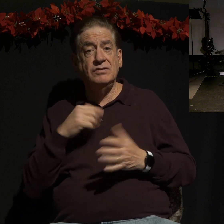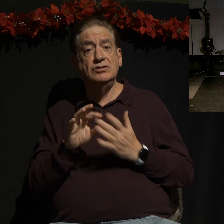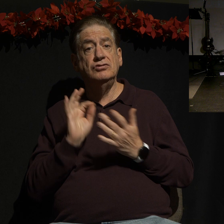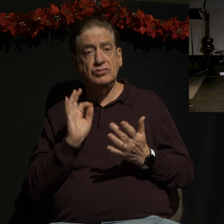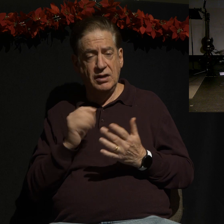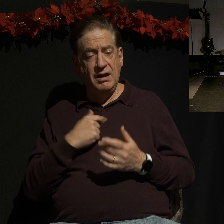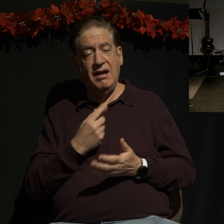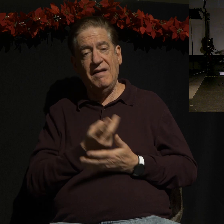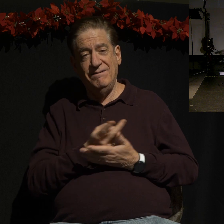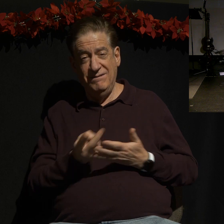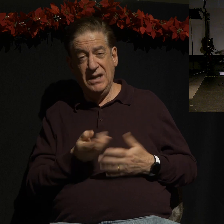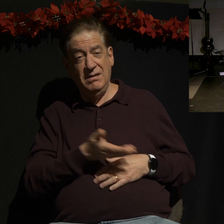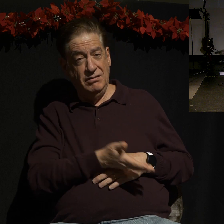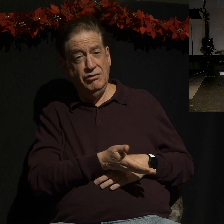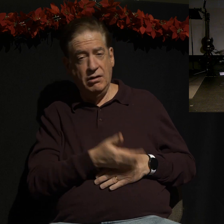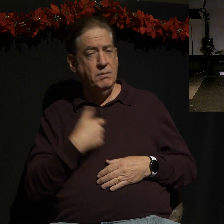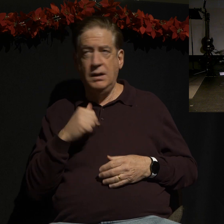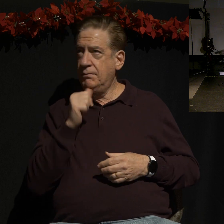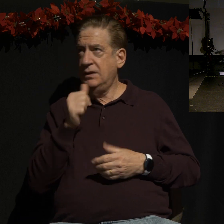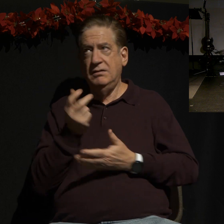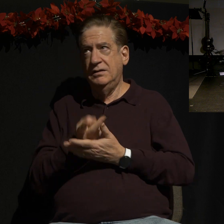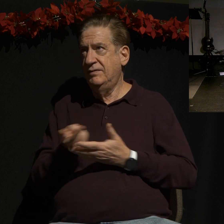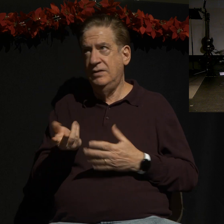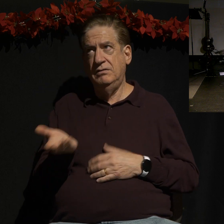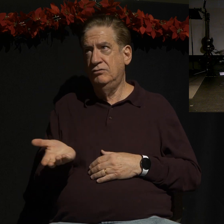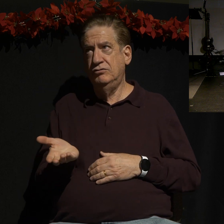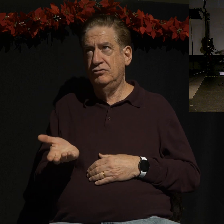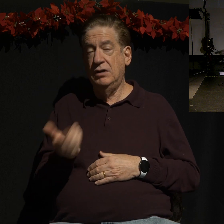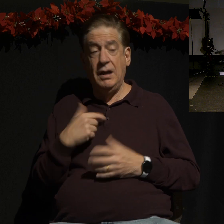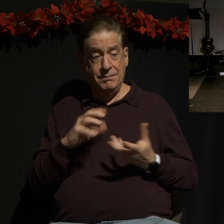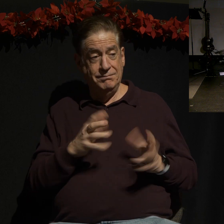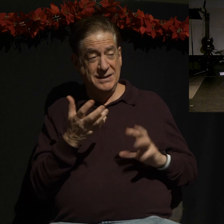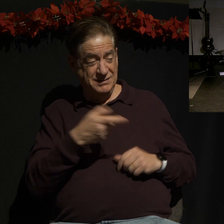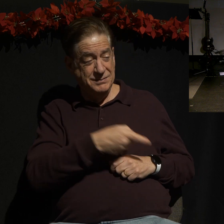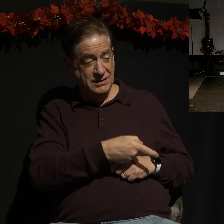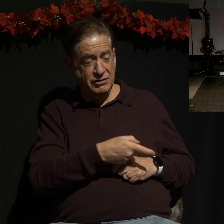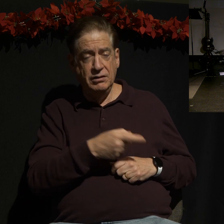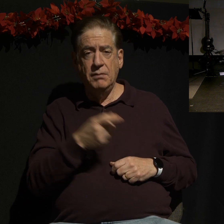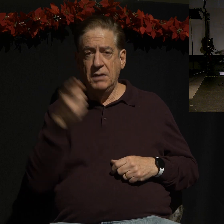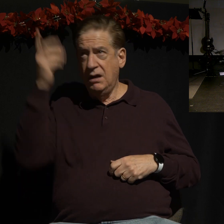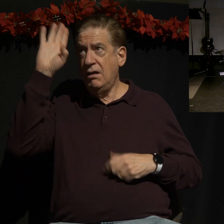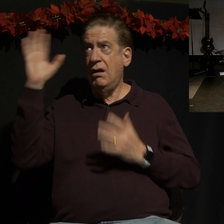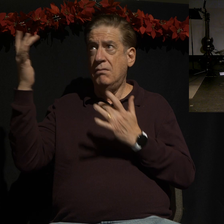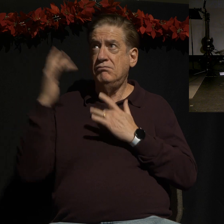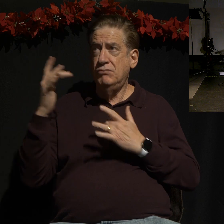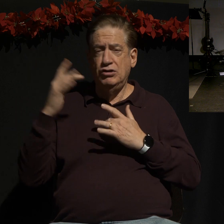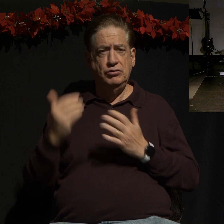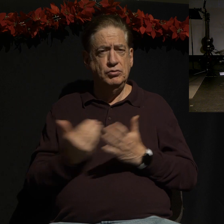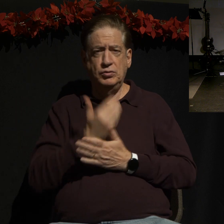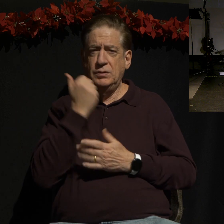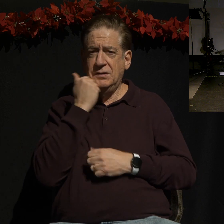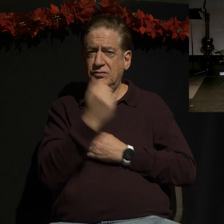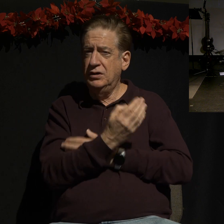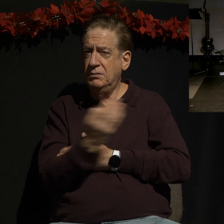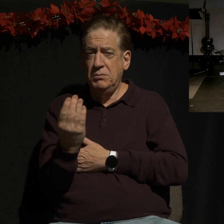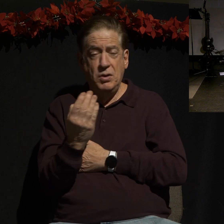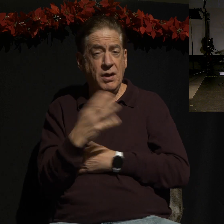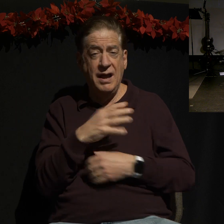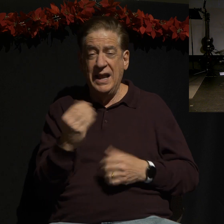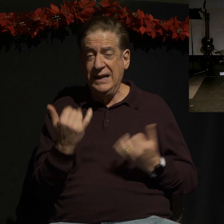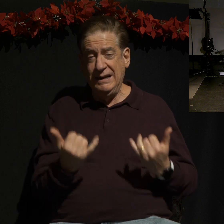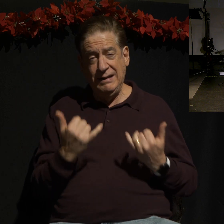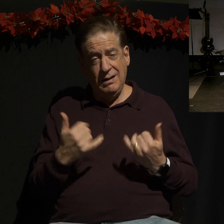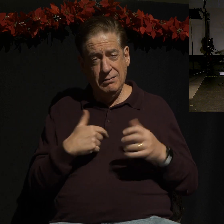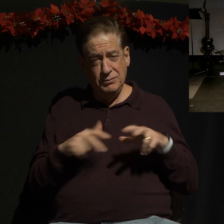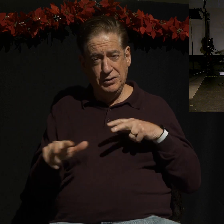I failed there, but I won't fail here. I messed up there, but God's mercies are new every morning. And now I will